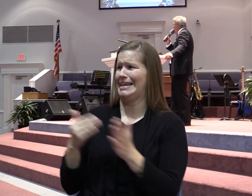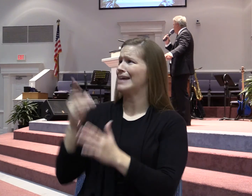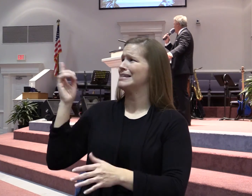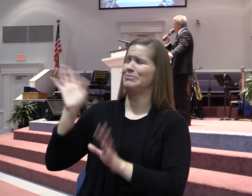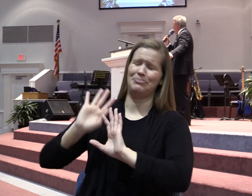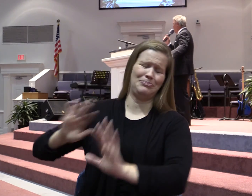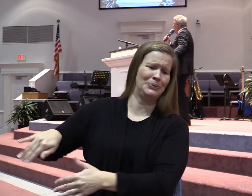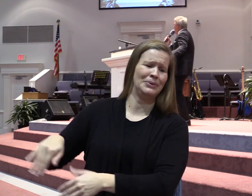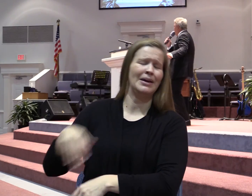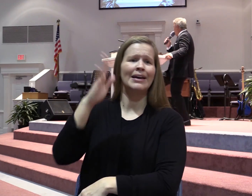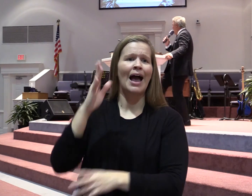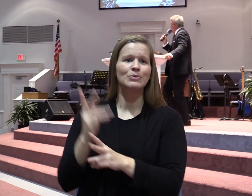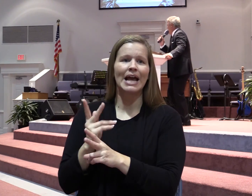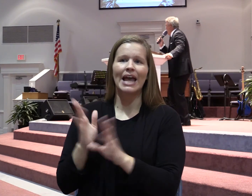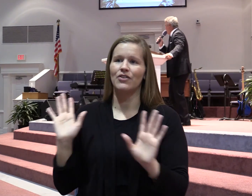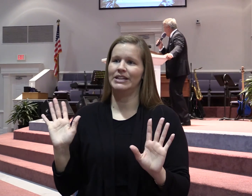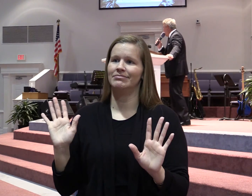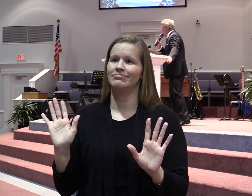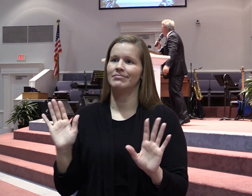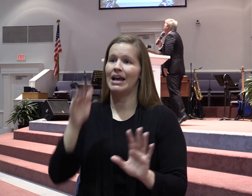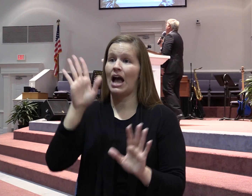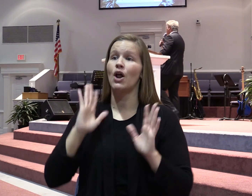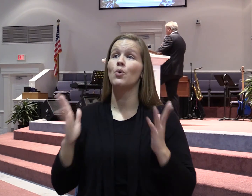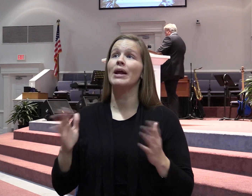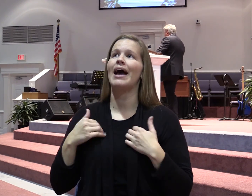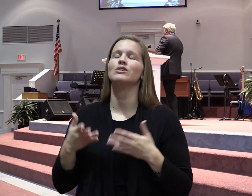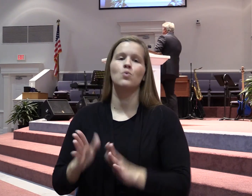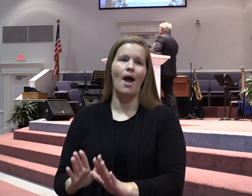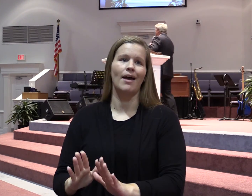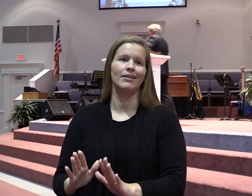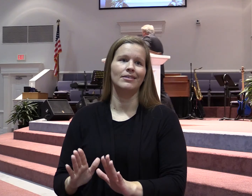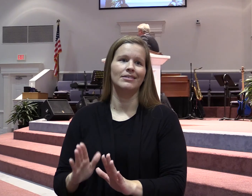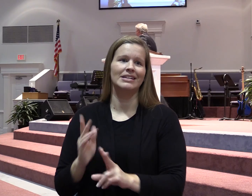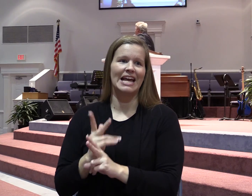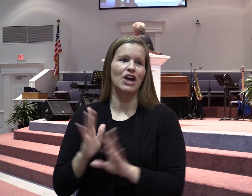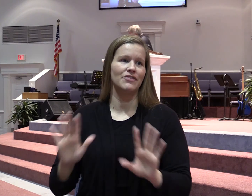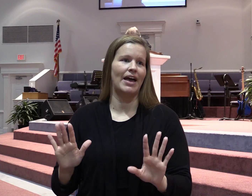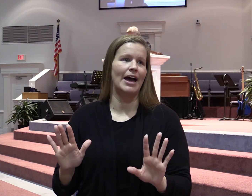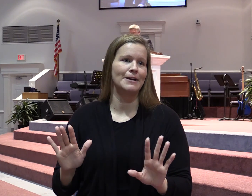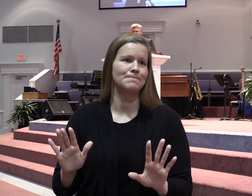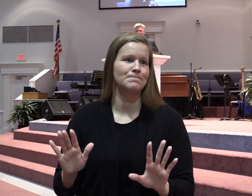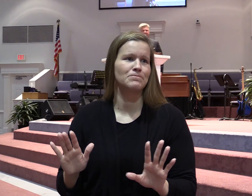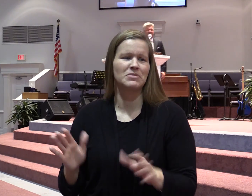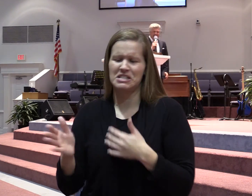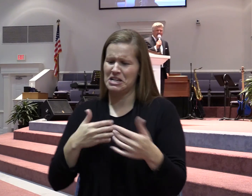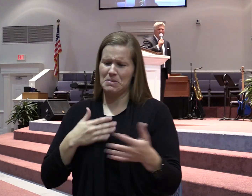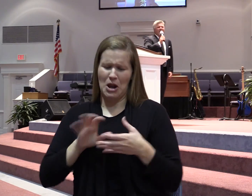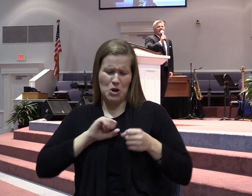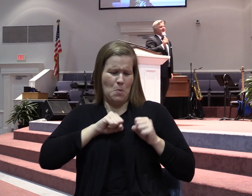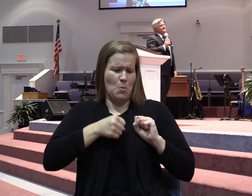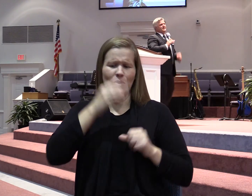that can't be calmed. No rock he can't throw. No spirit he can't evict. No brokenness he can't